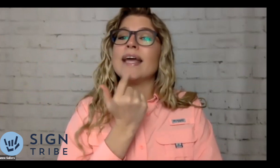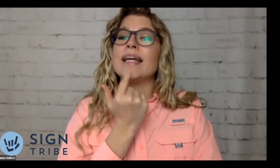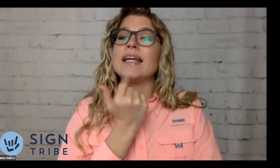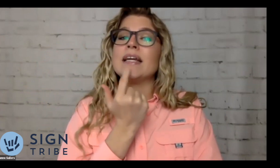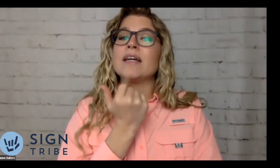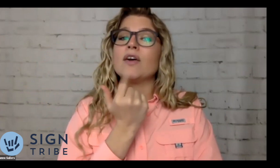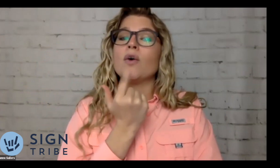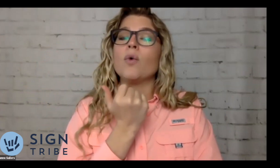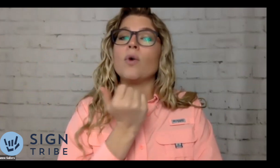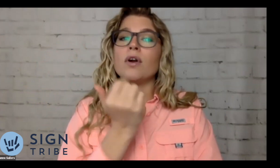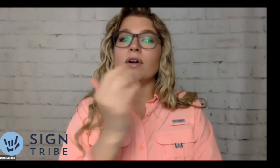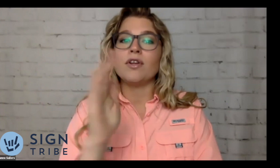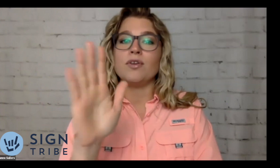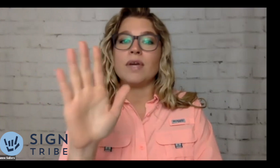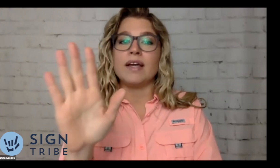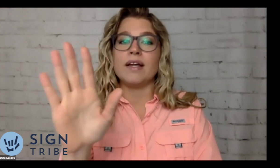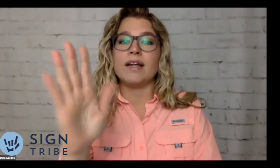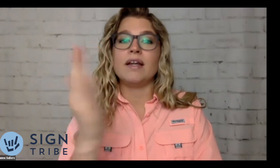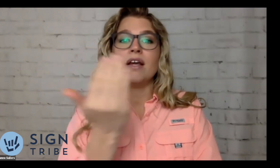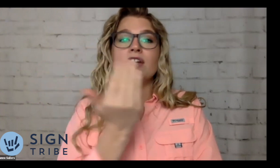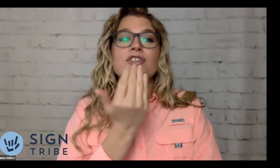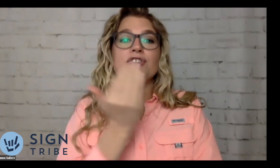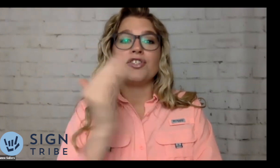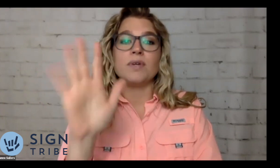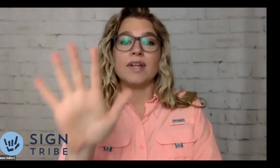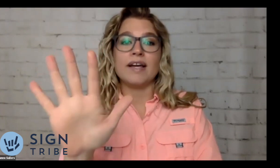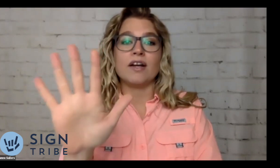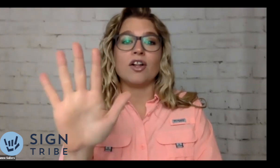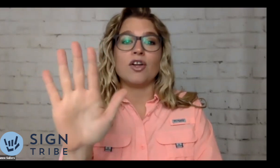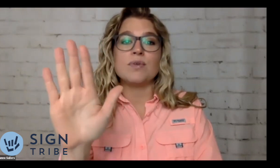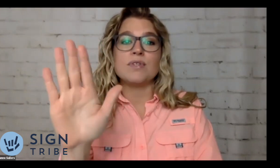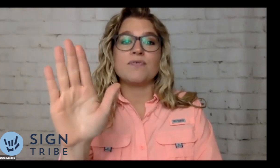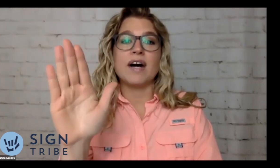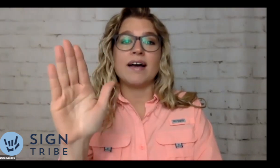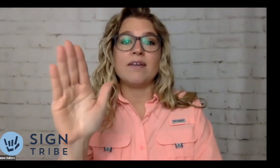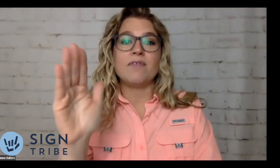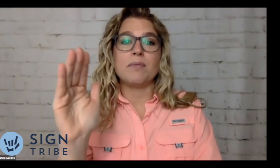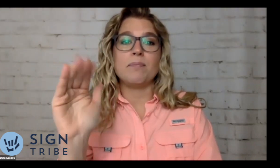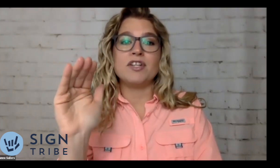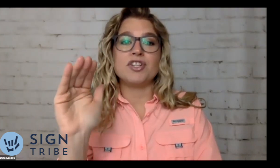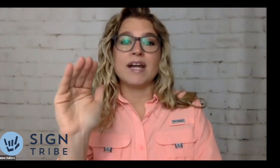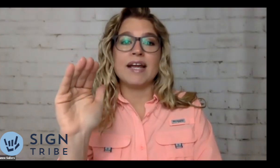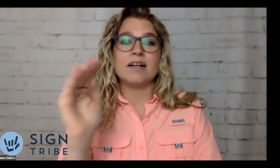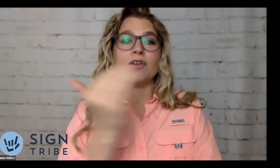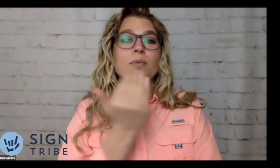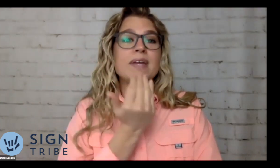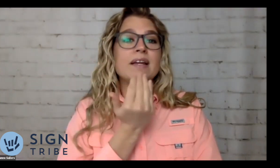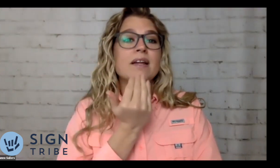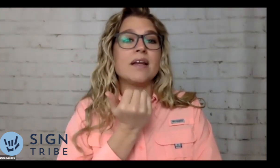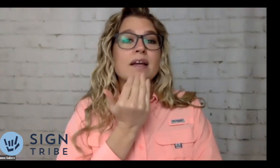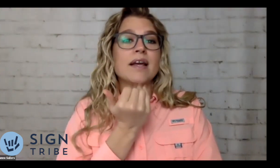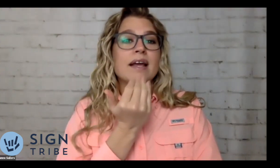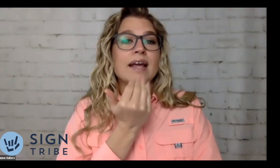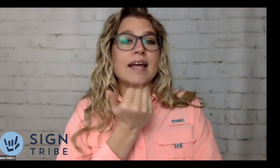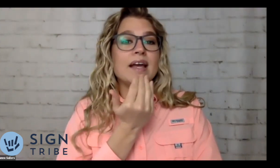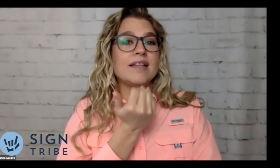Candy. Or you can do it like a closed 5 and bend your hand a little bit. And this means